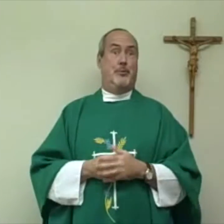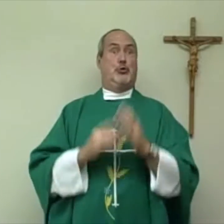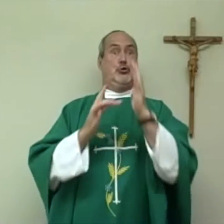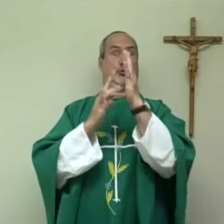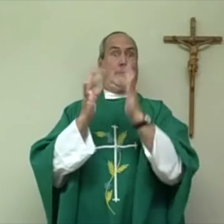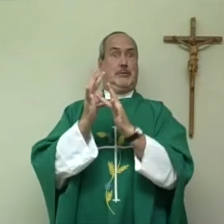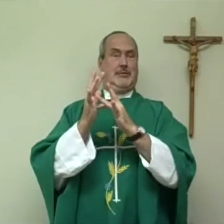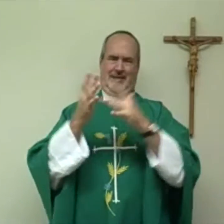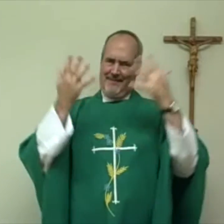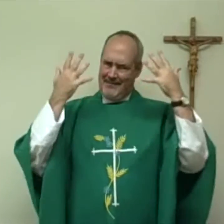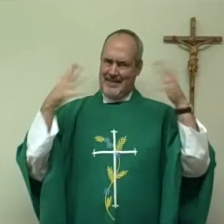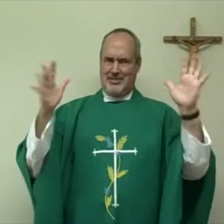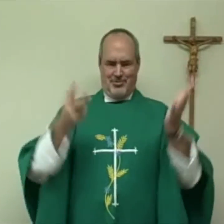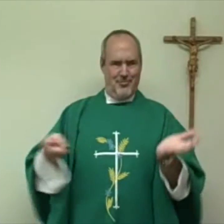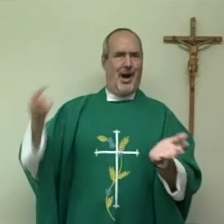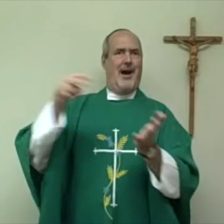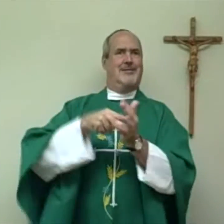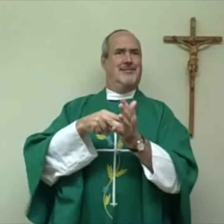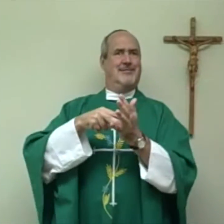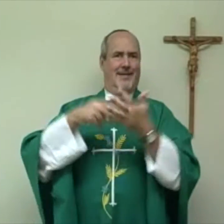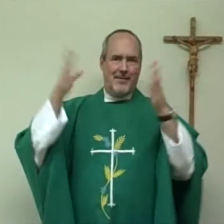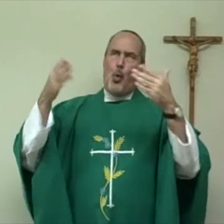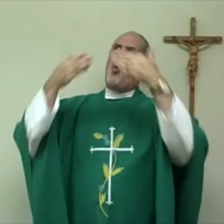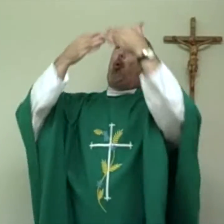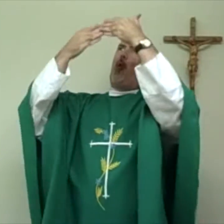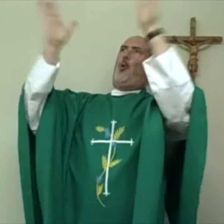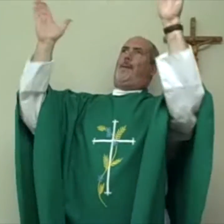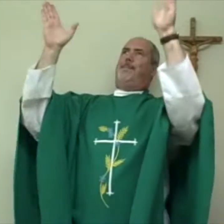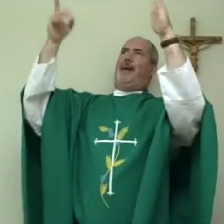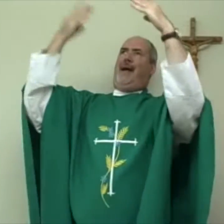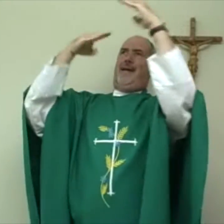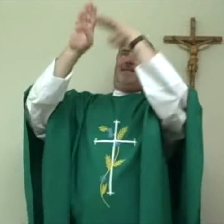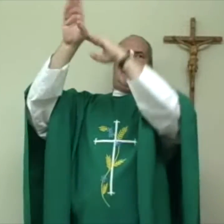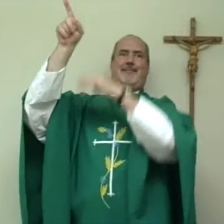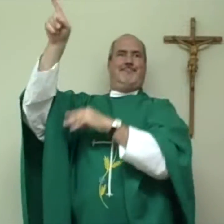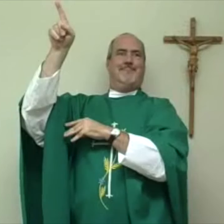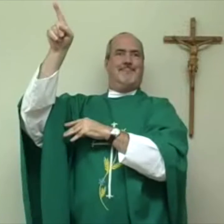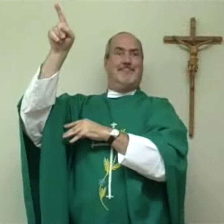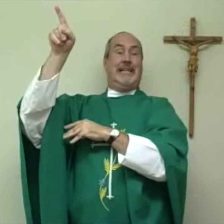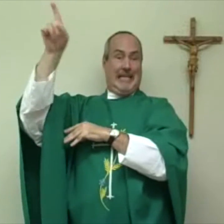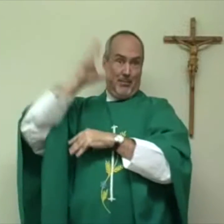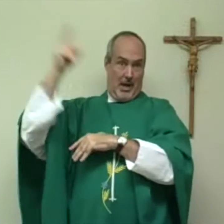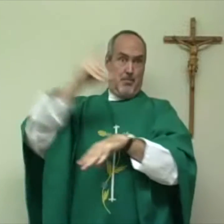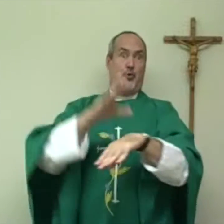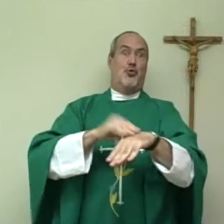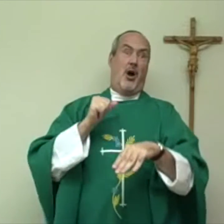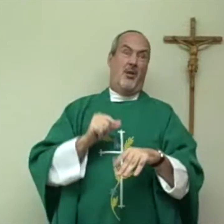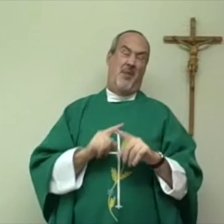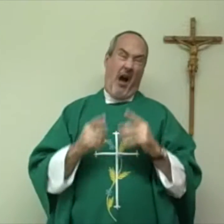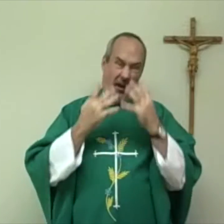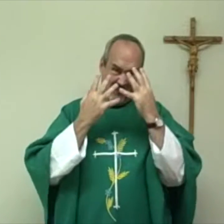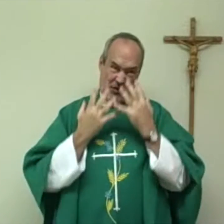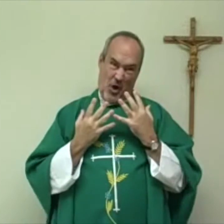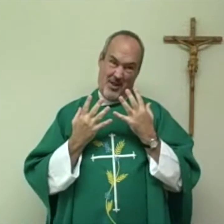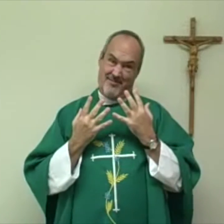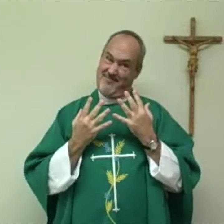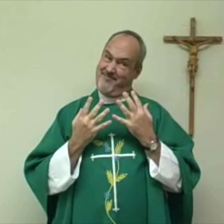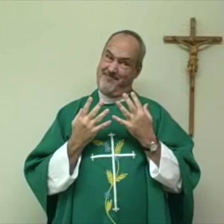So, Jesus has already risen. He's opened heaven for us, and he will come to call us